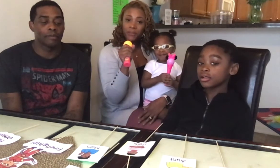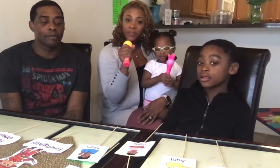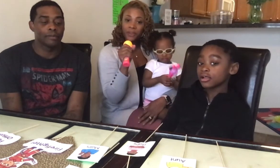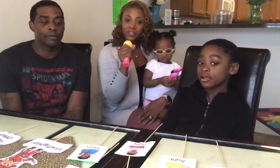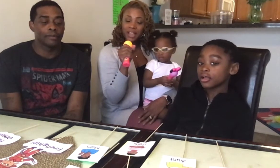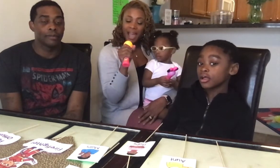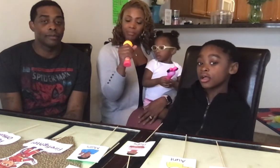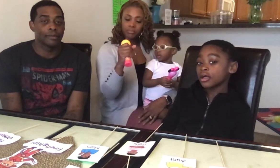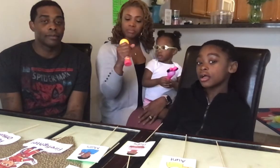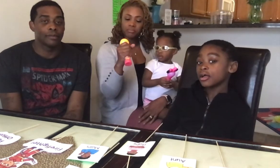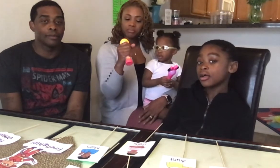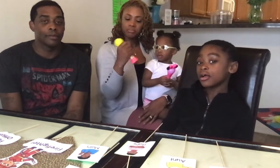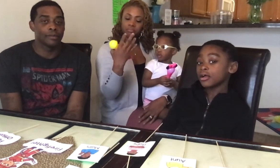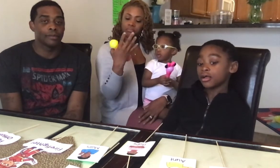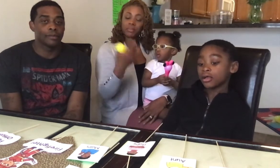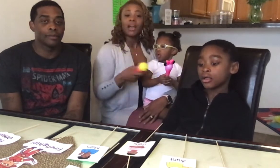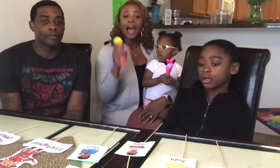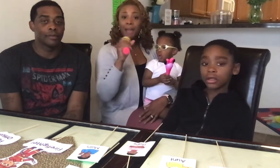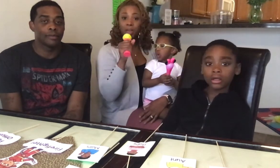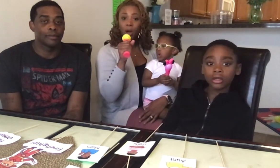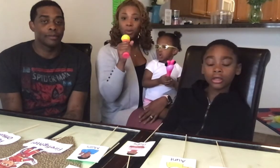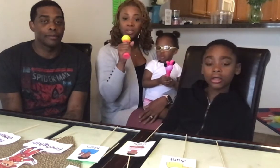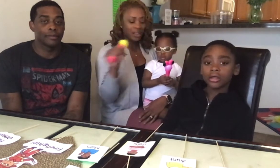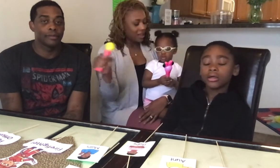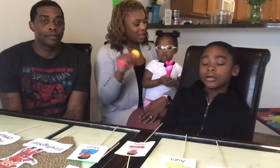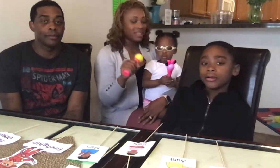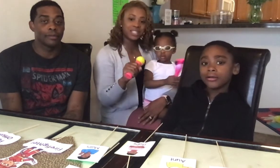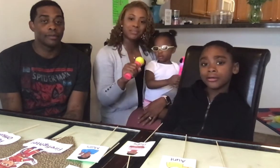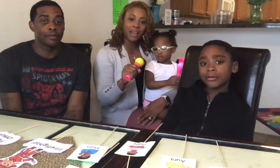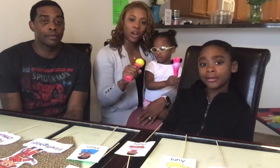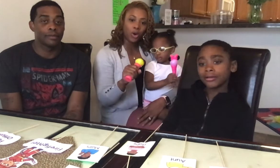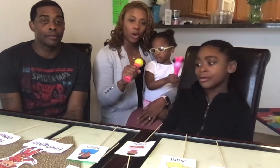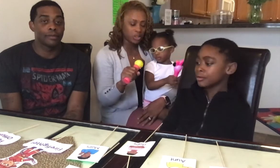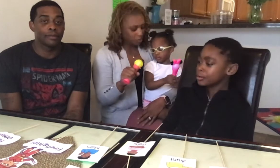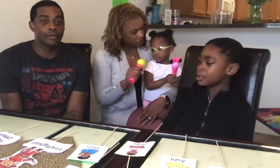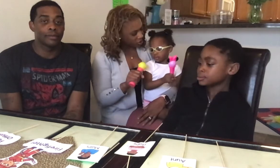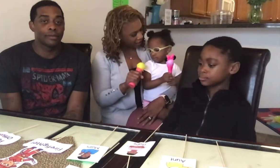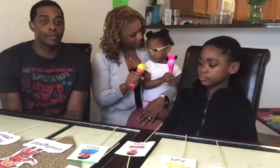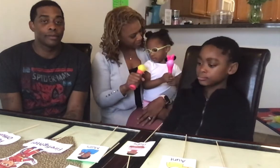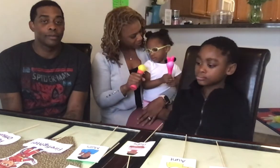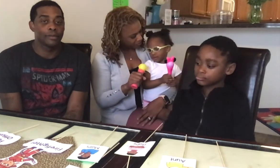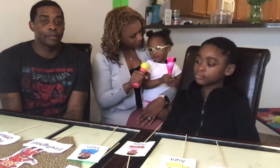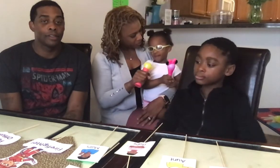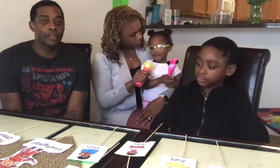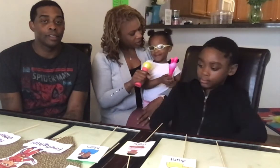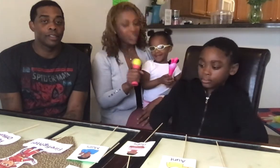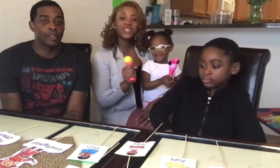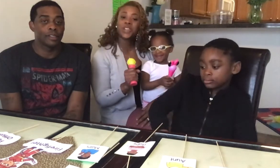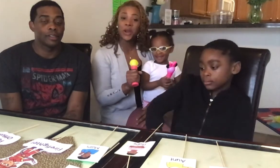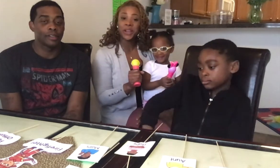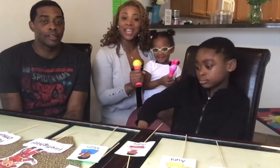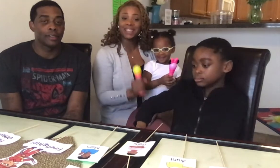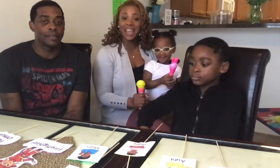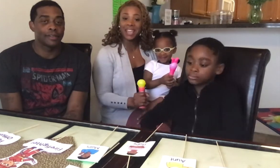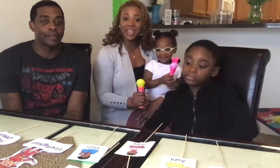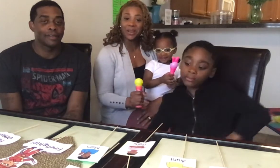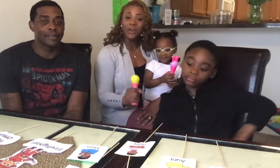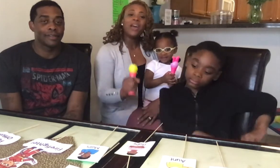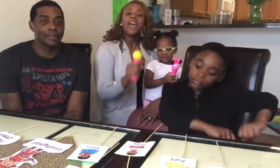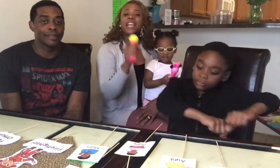first time, I'm the host. And this is my co-host. What's your name? Journey. Thank you. And